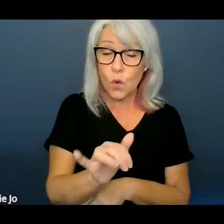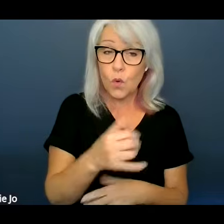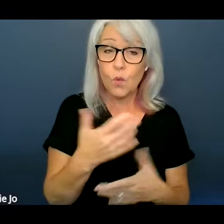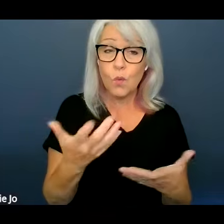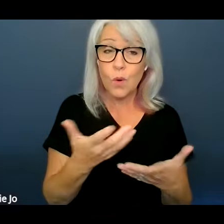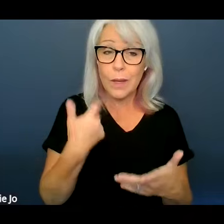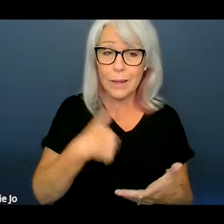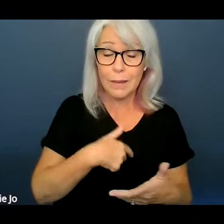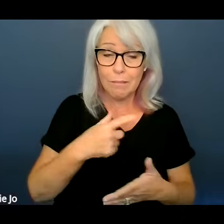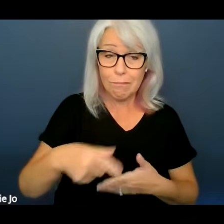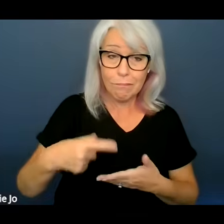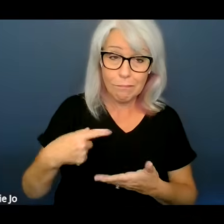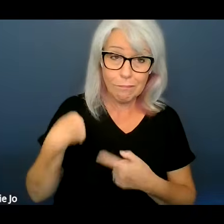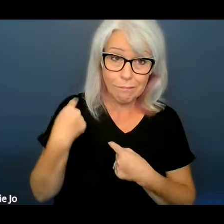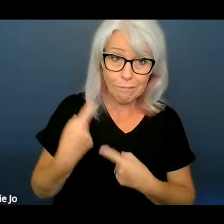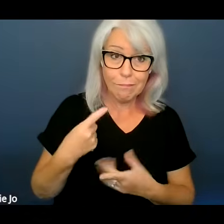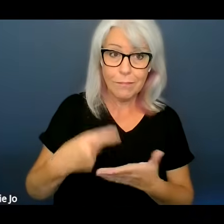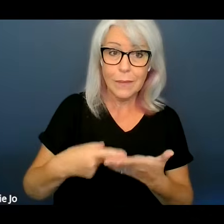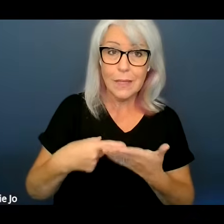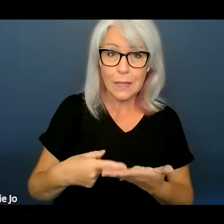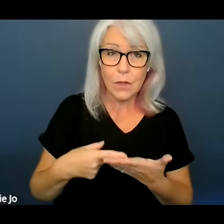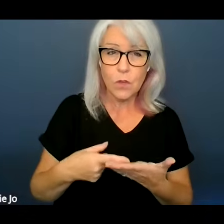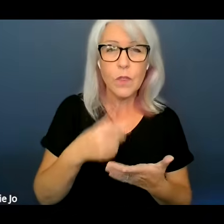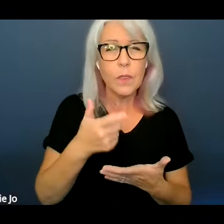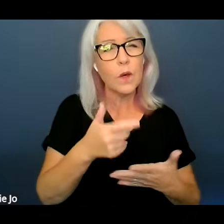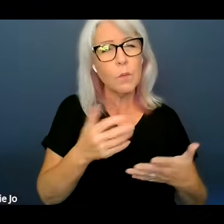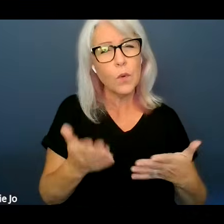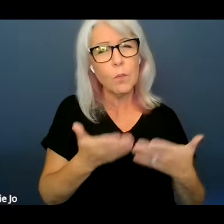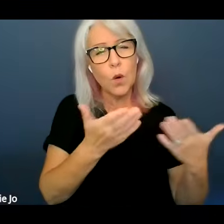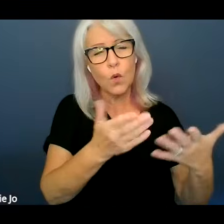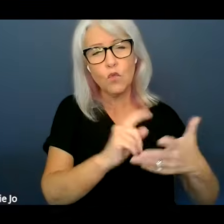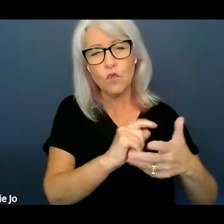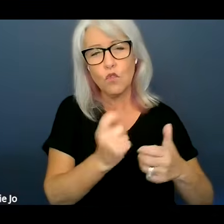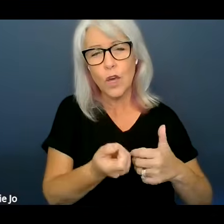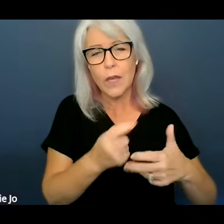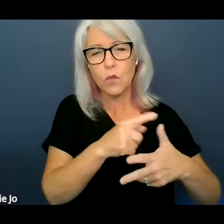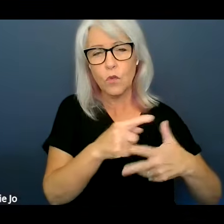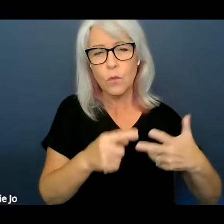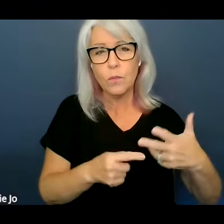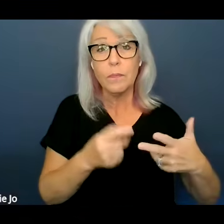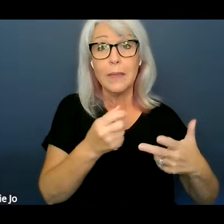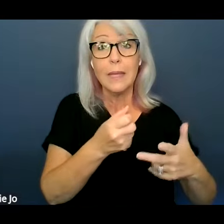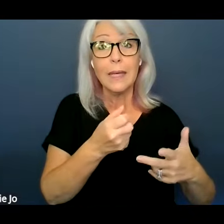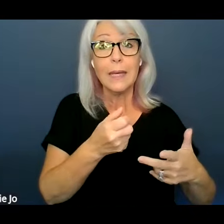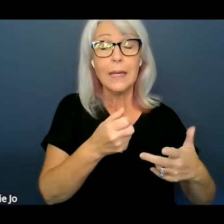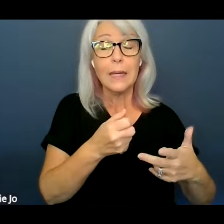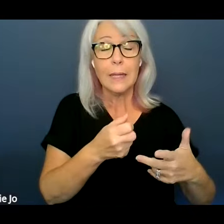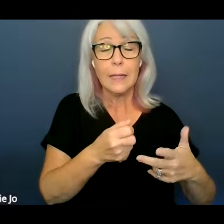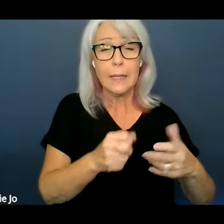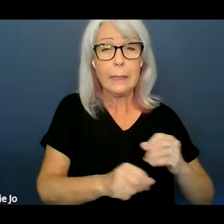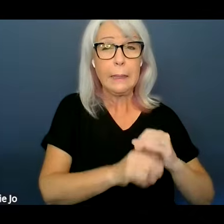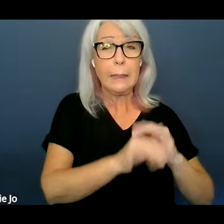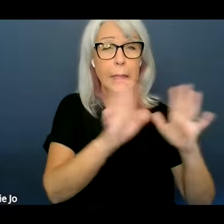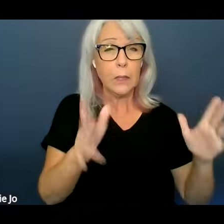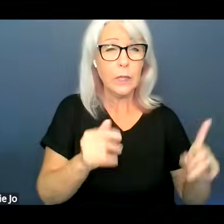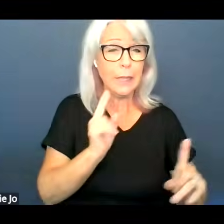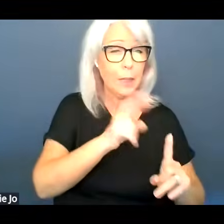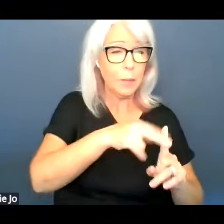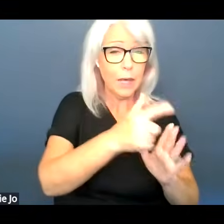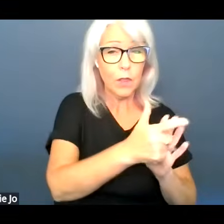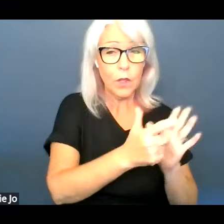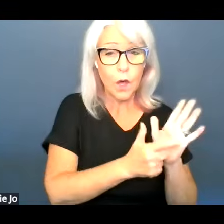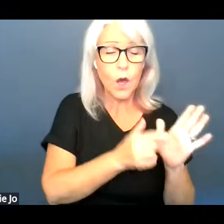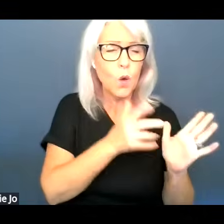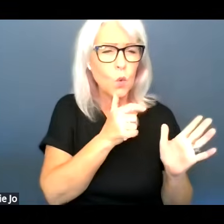the proposed change to the bullet of expressly apply the law requiring disclosure of who paid for